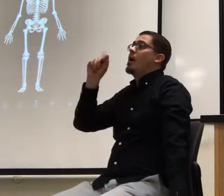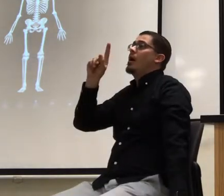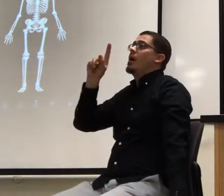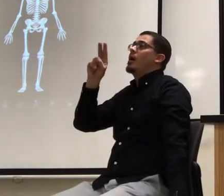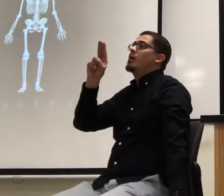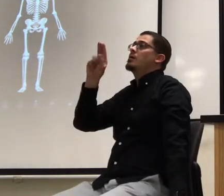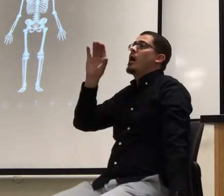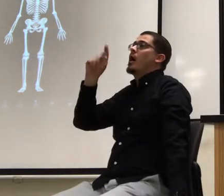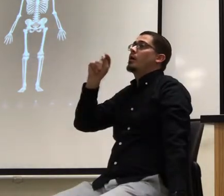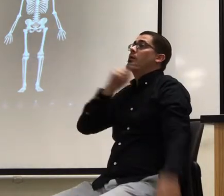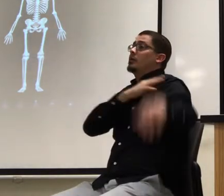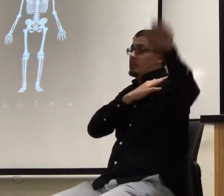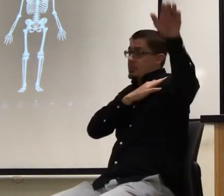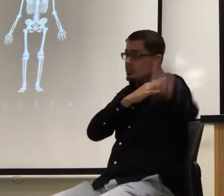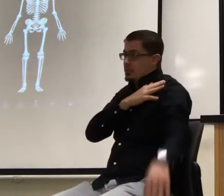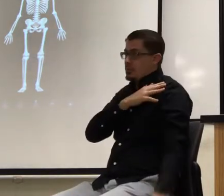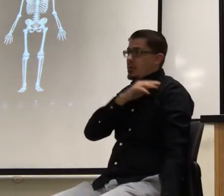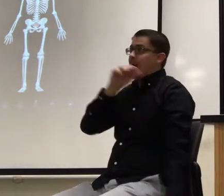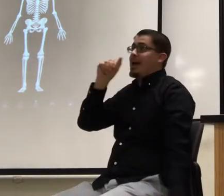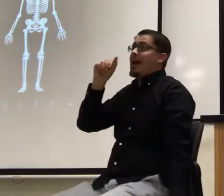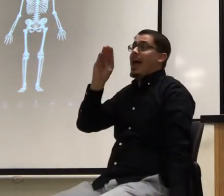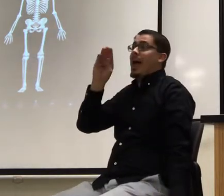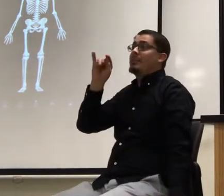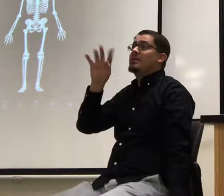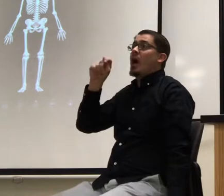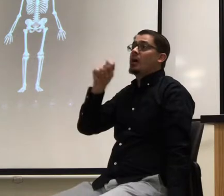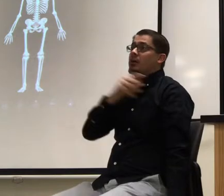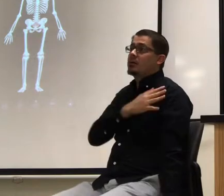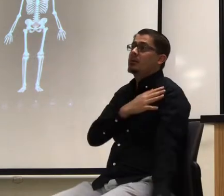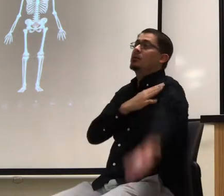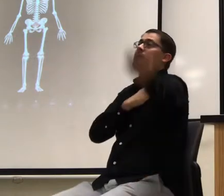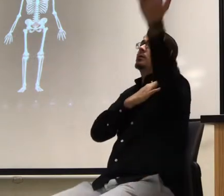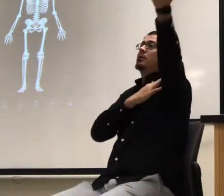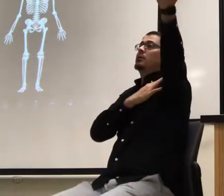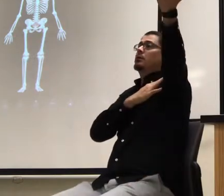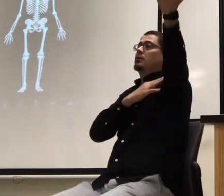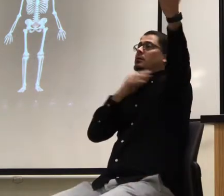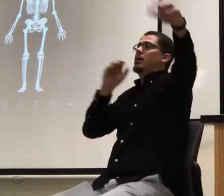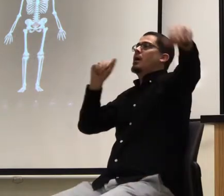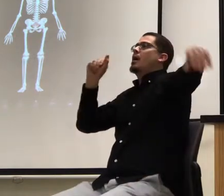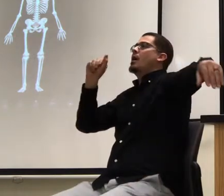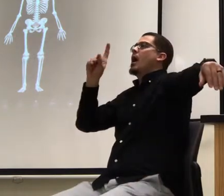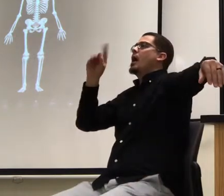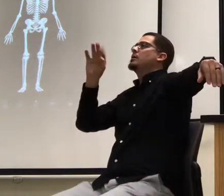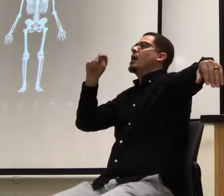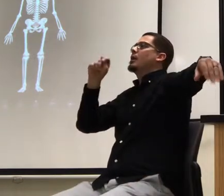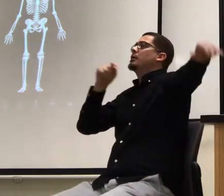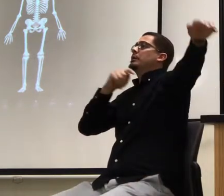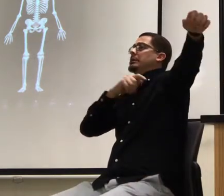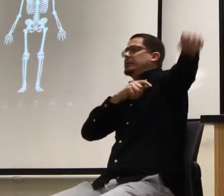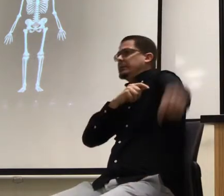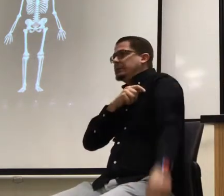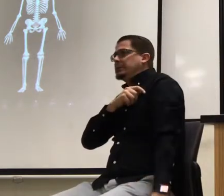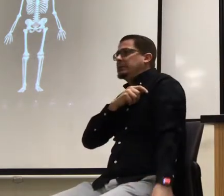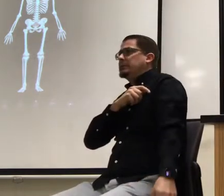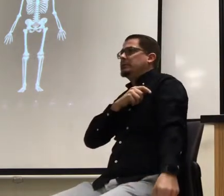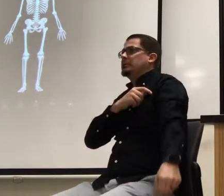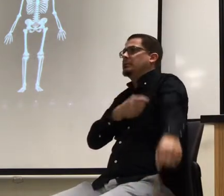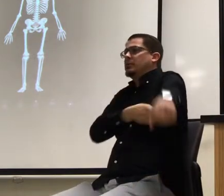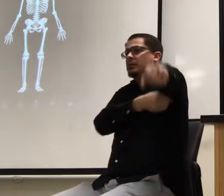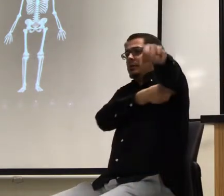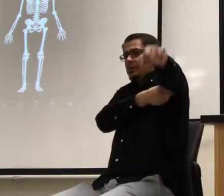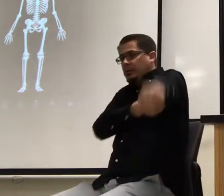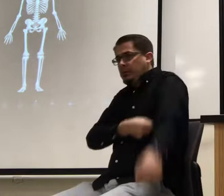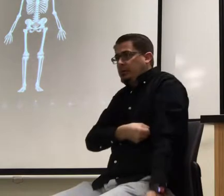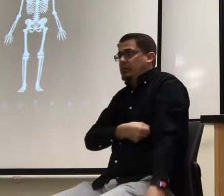Well, if I know that, an adductor means you pull it in towards the body. So you must pull on the humerus from the